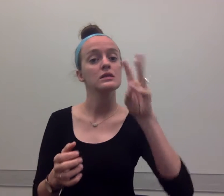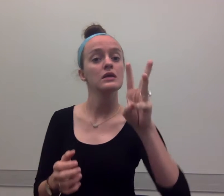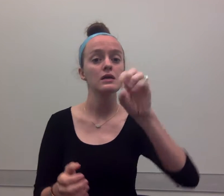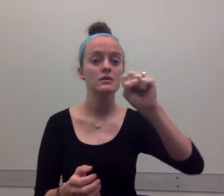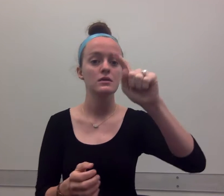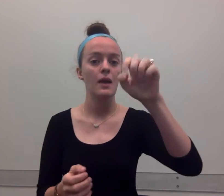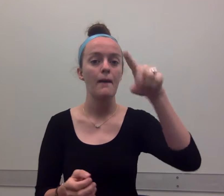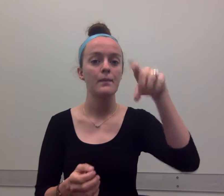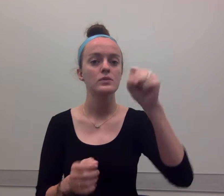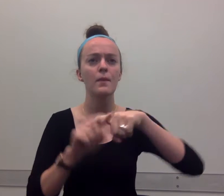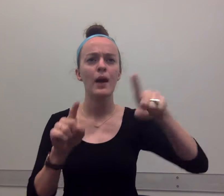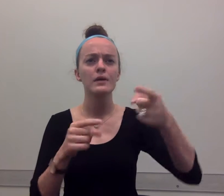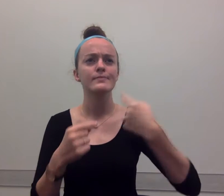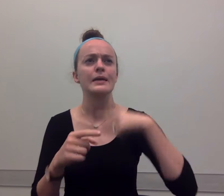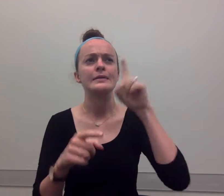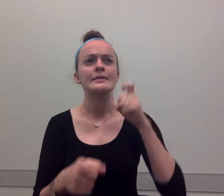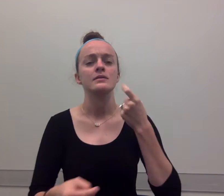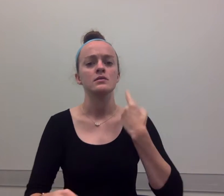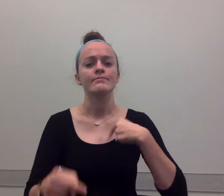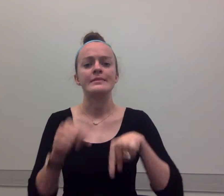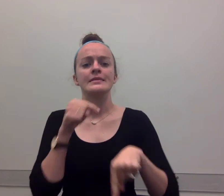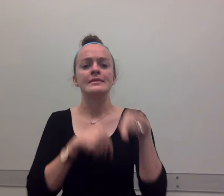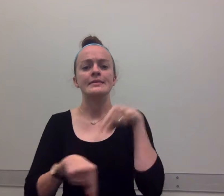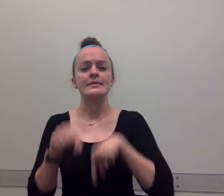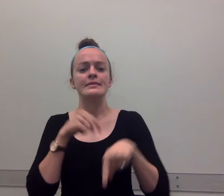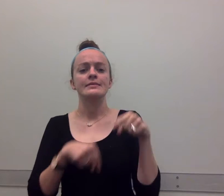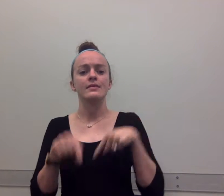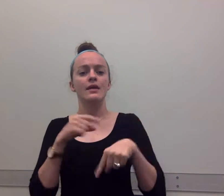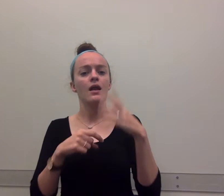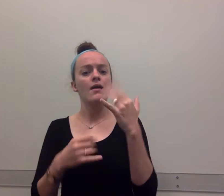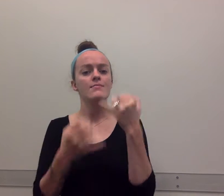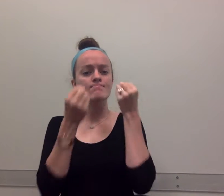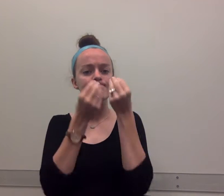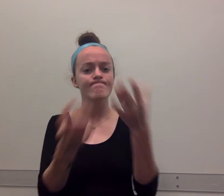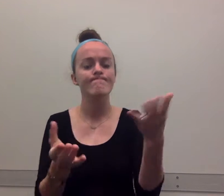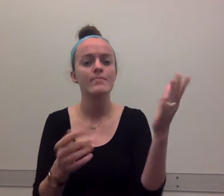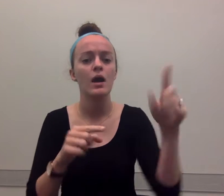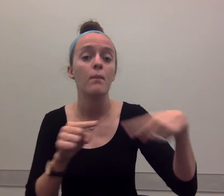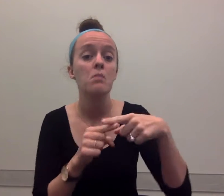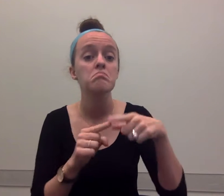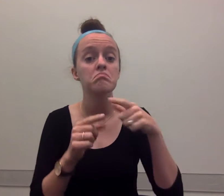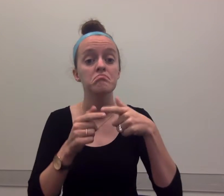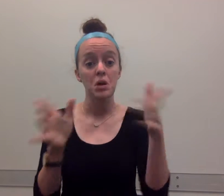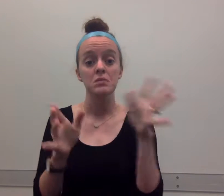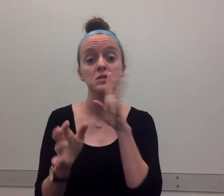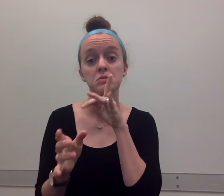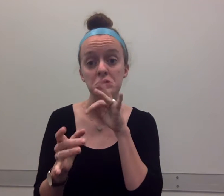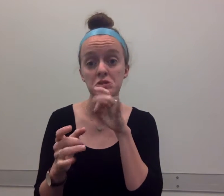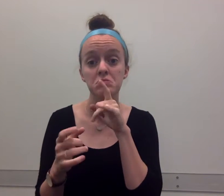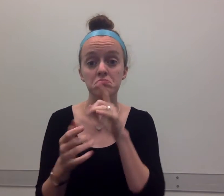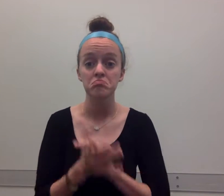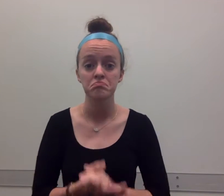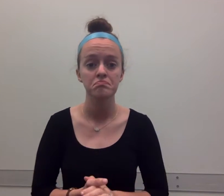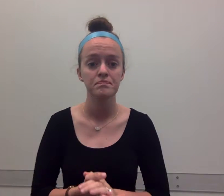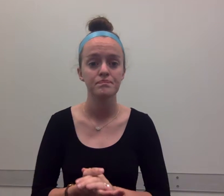into that format, I want to tell you a little bit about public speaking in general. Public speaking is